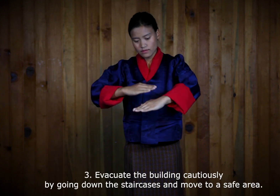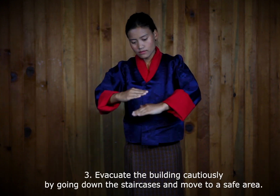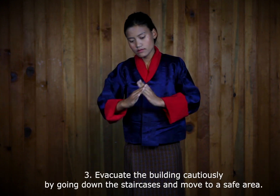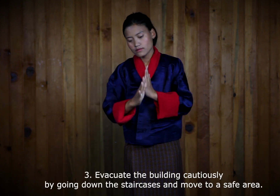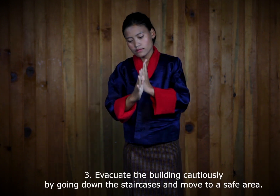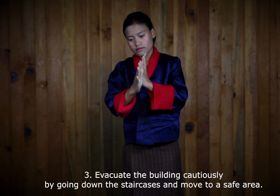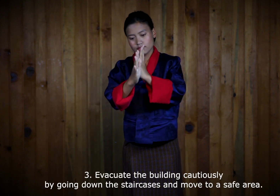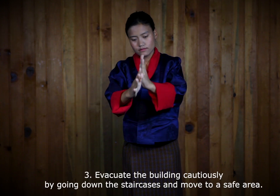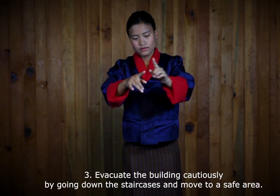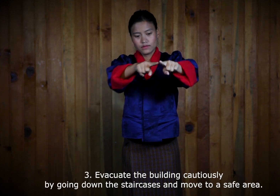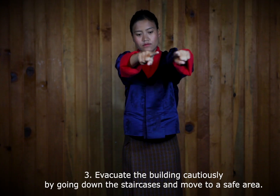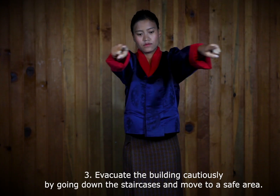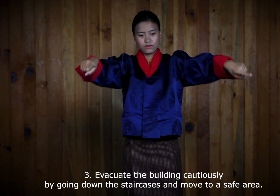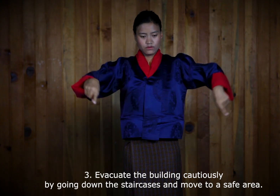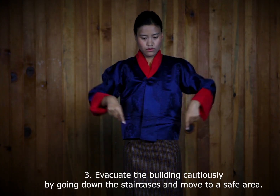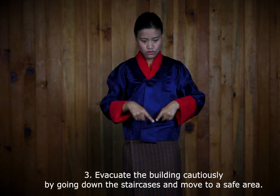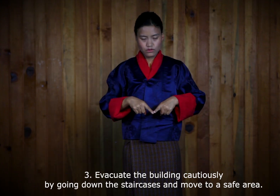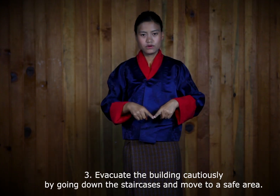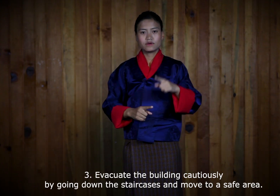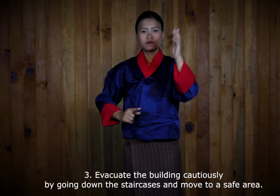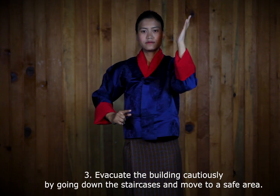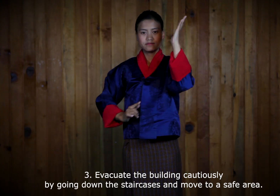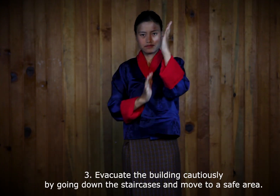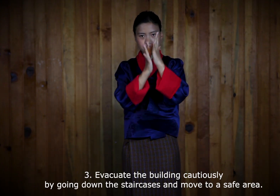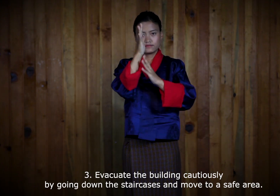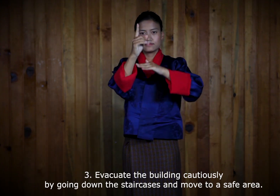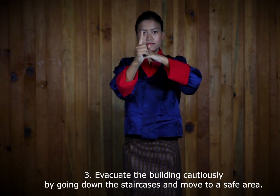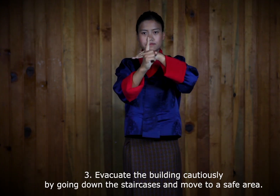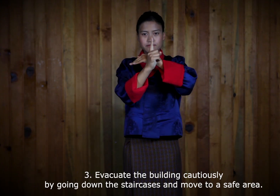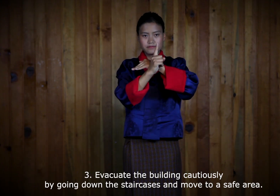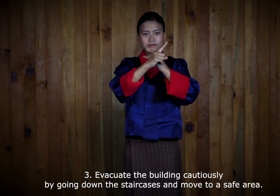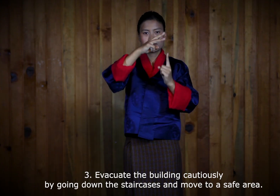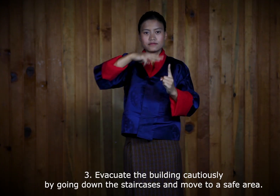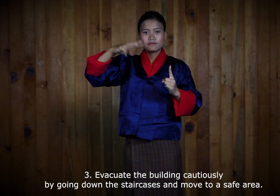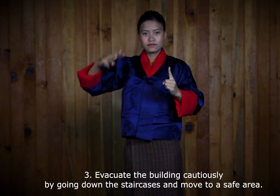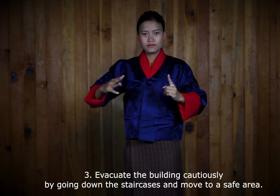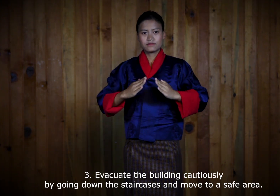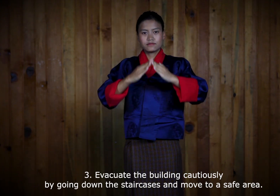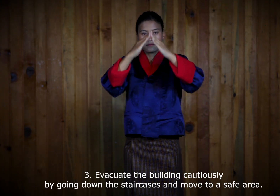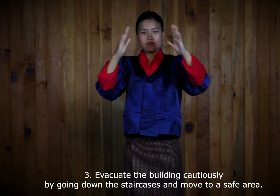Evacuate the building cautiously by going down the staircases and move to a safe area.